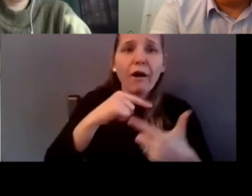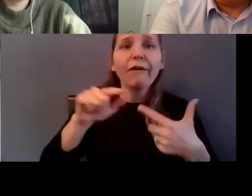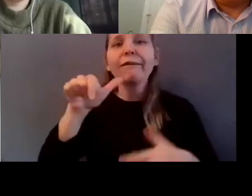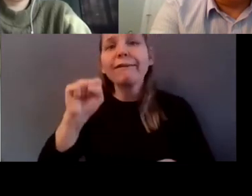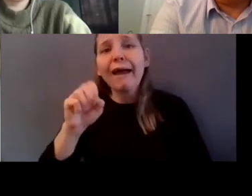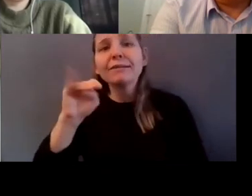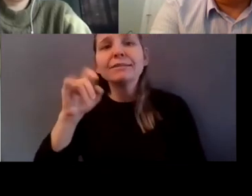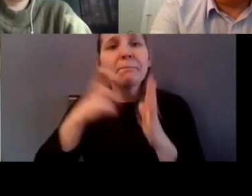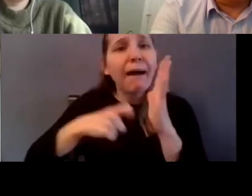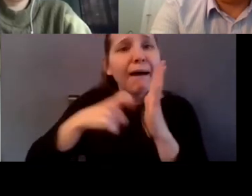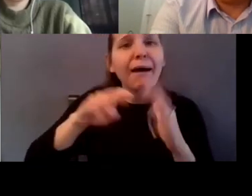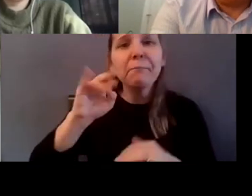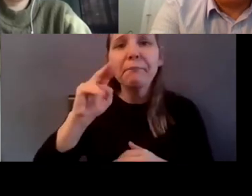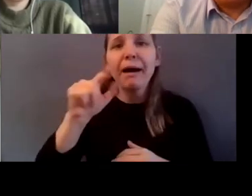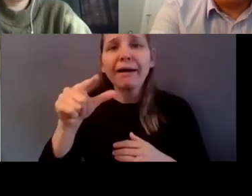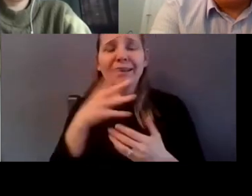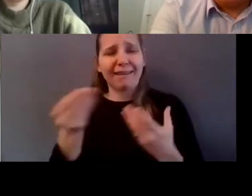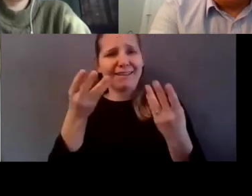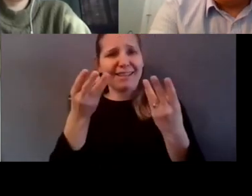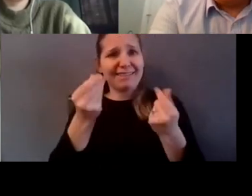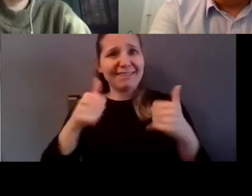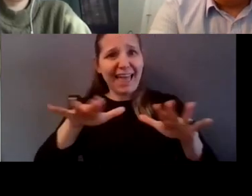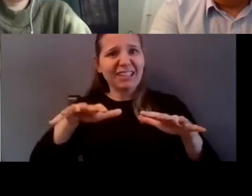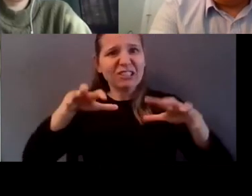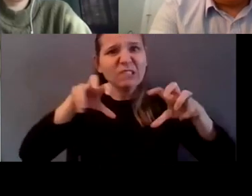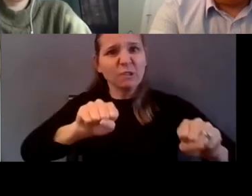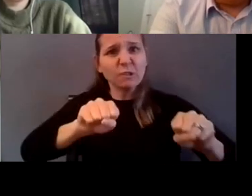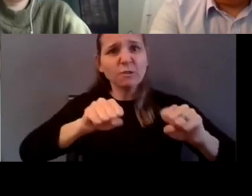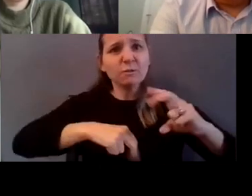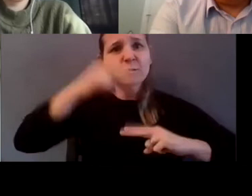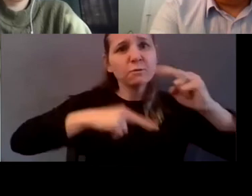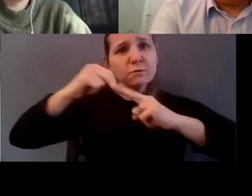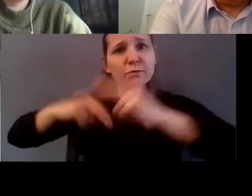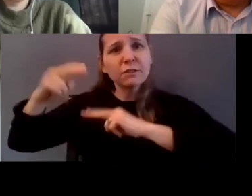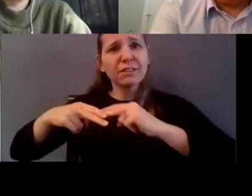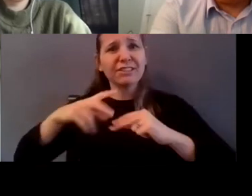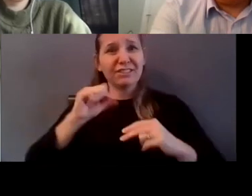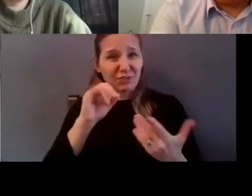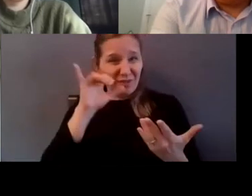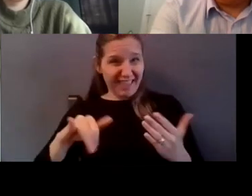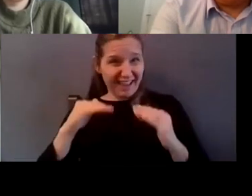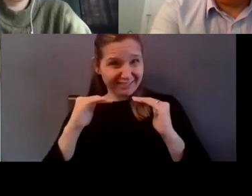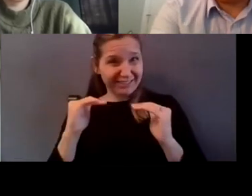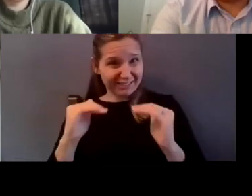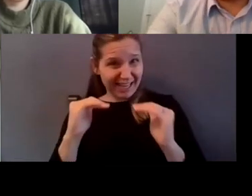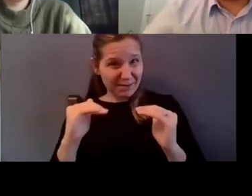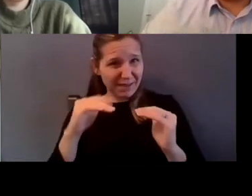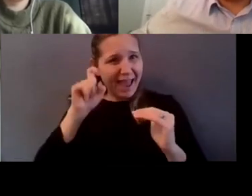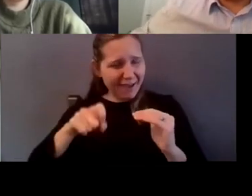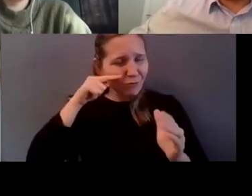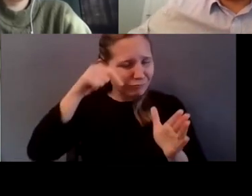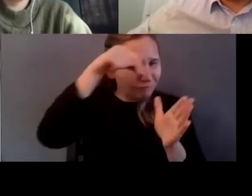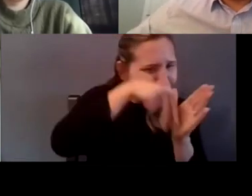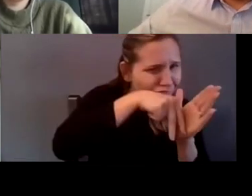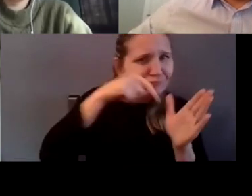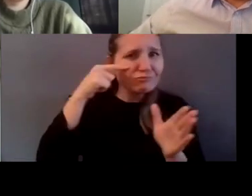with land, real estate. So, looking at sustainability within those economies, I think is really